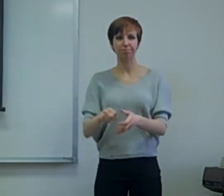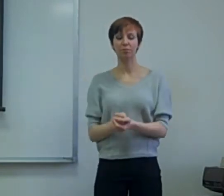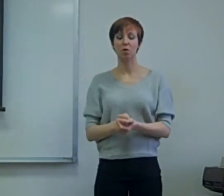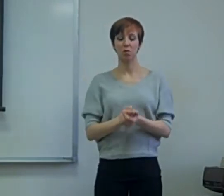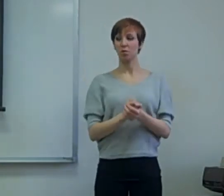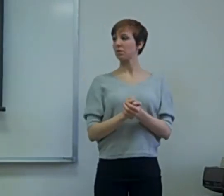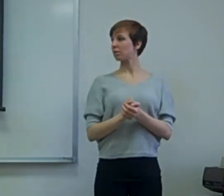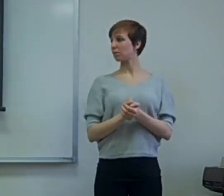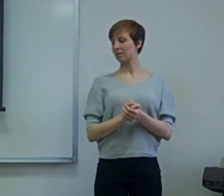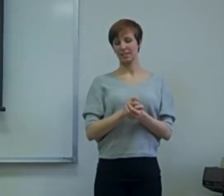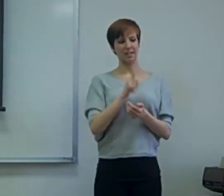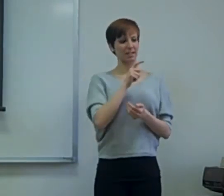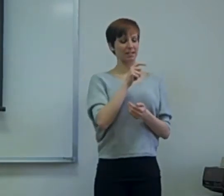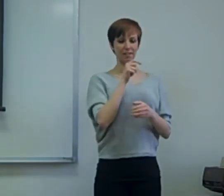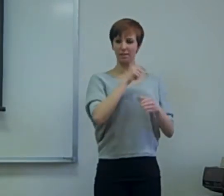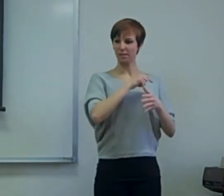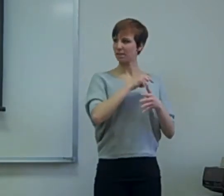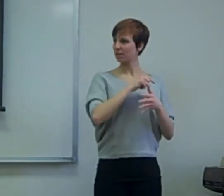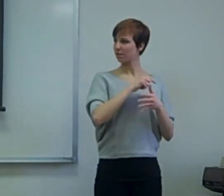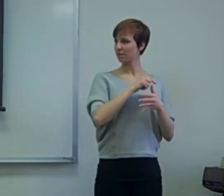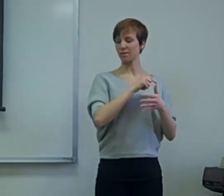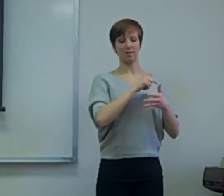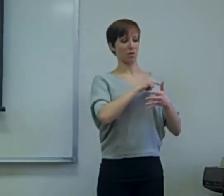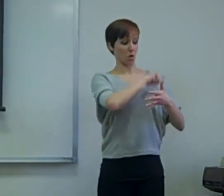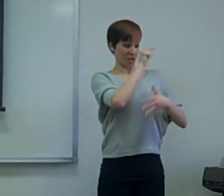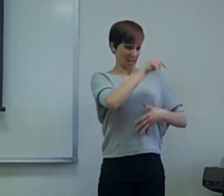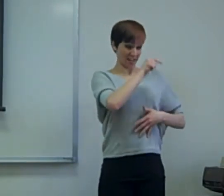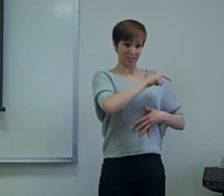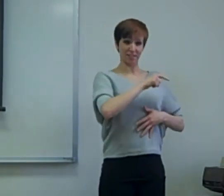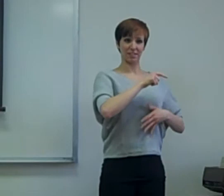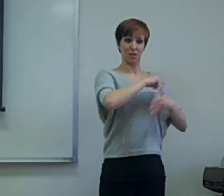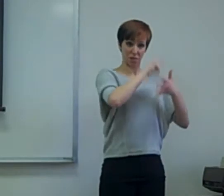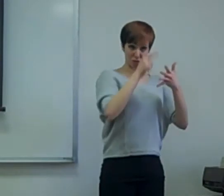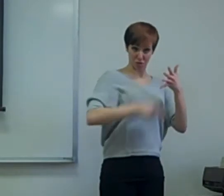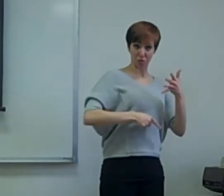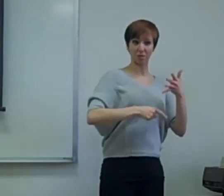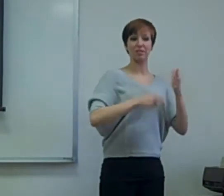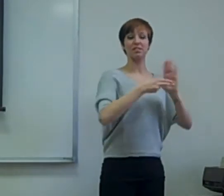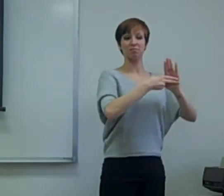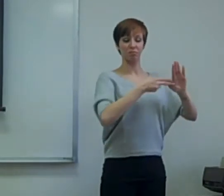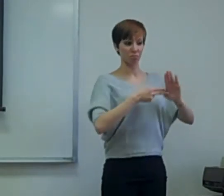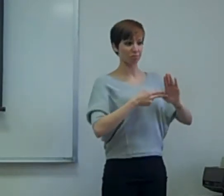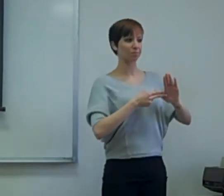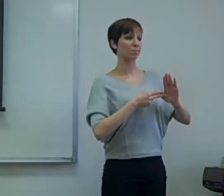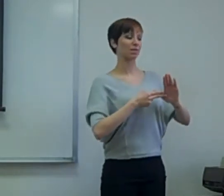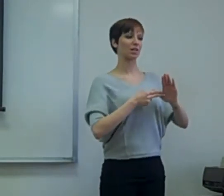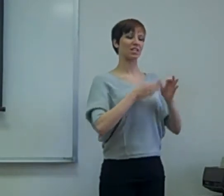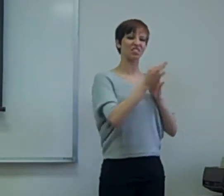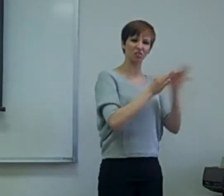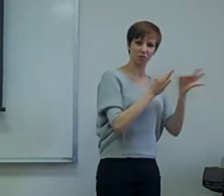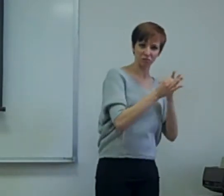and talks about what's normal and abnormal, whereas Niemeyer talks about it